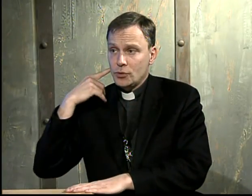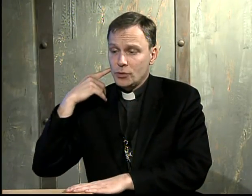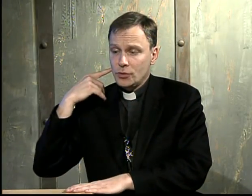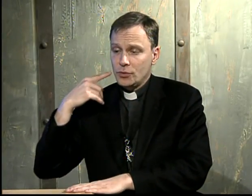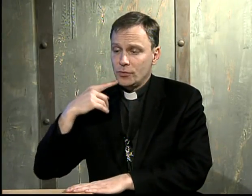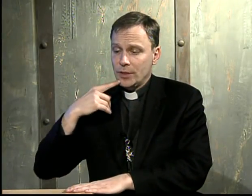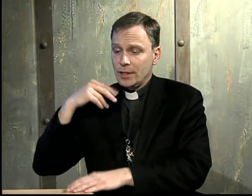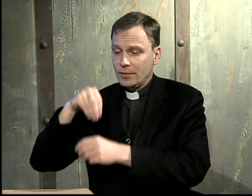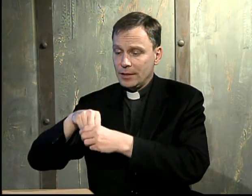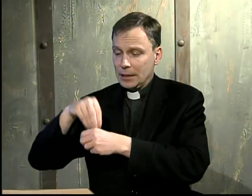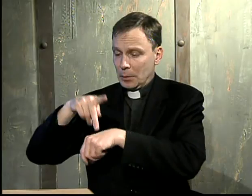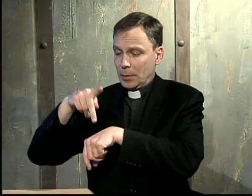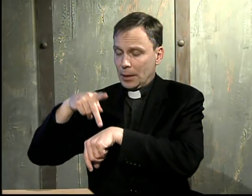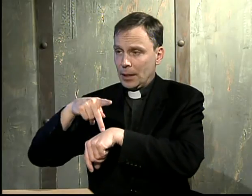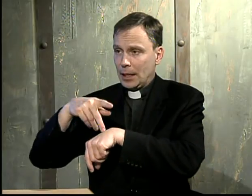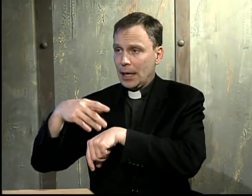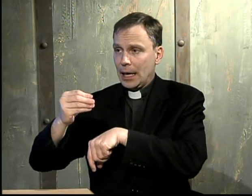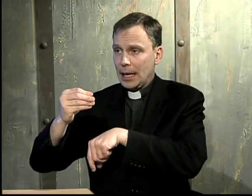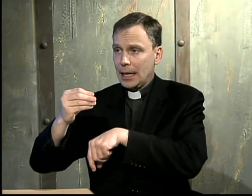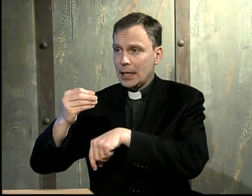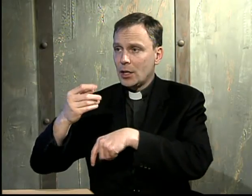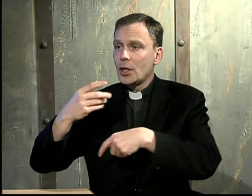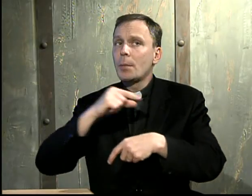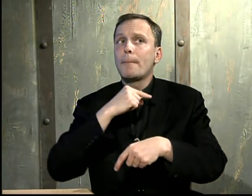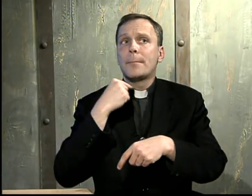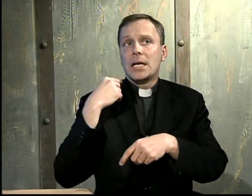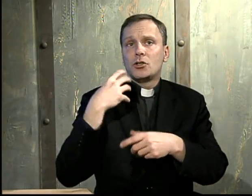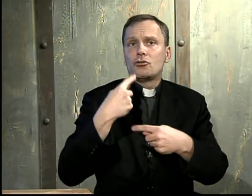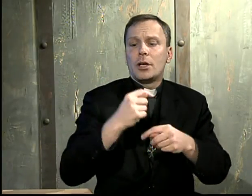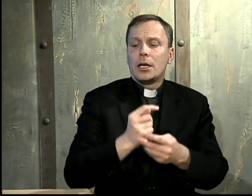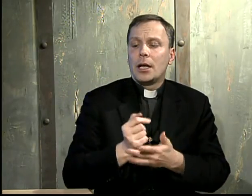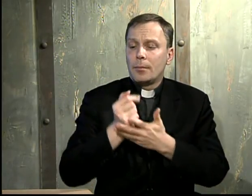might have deaf people in their parish,